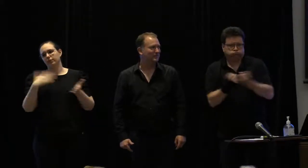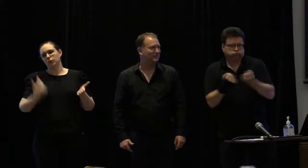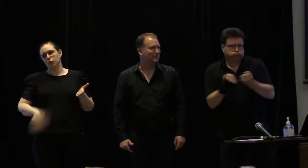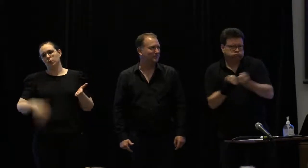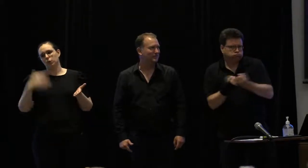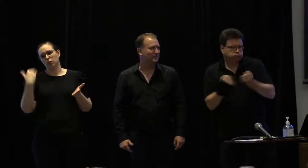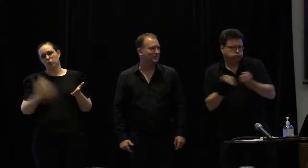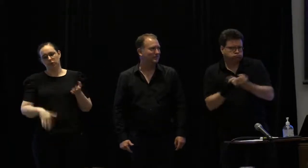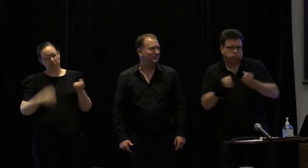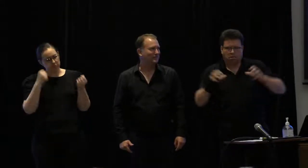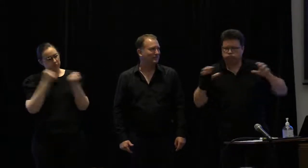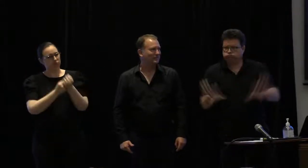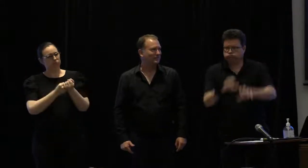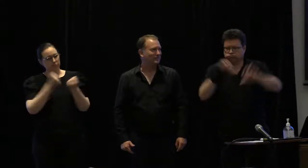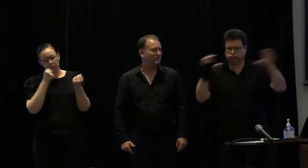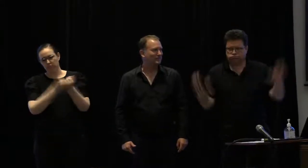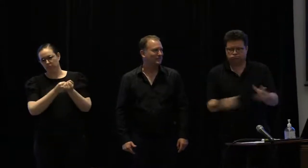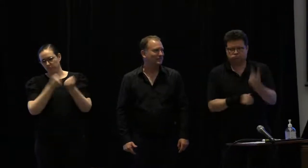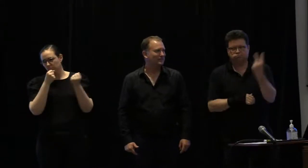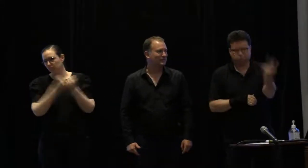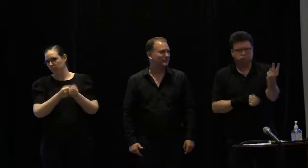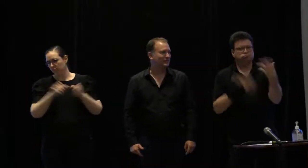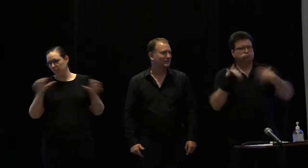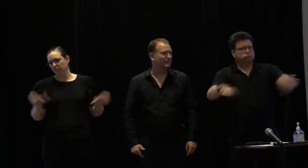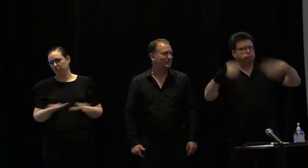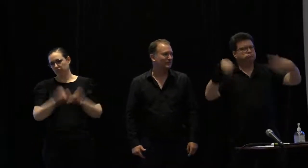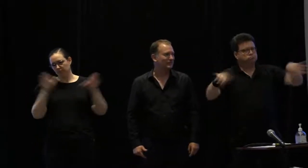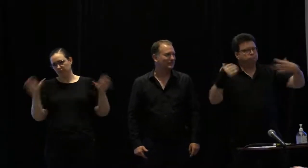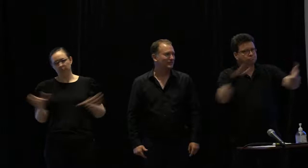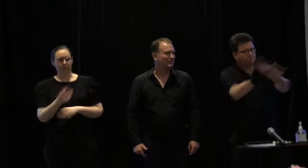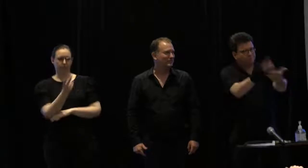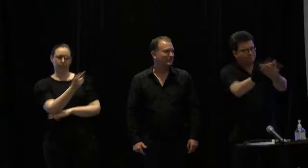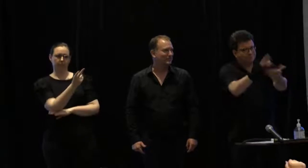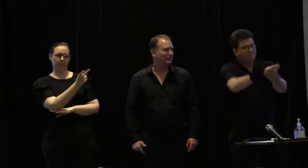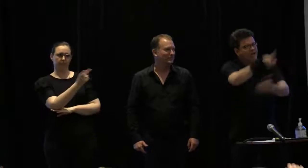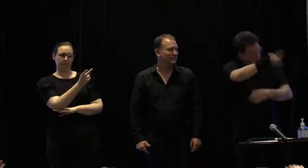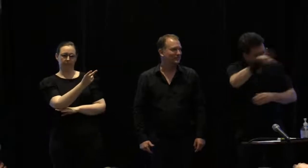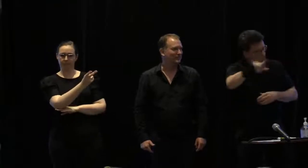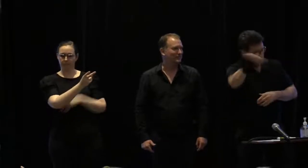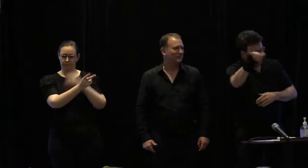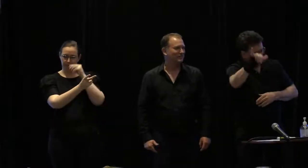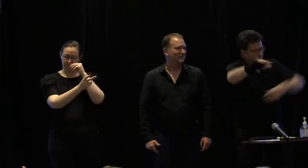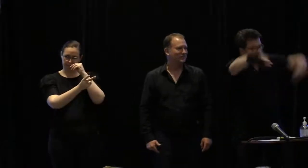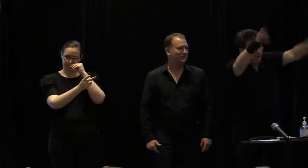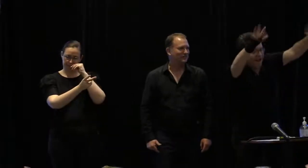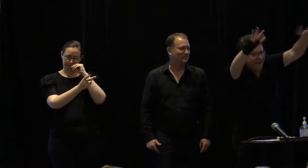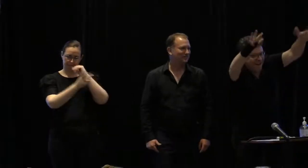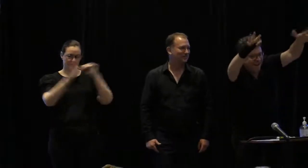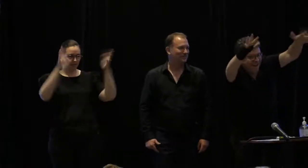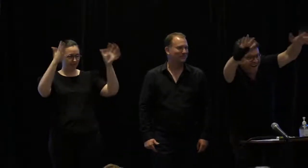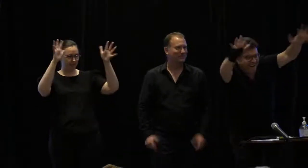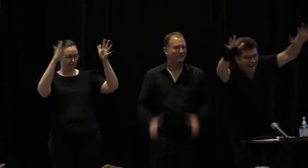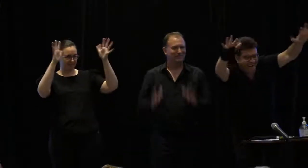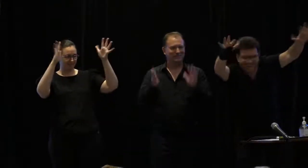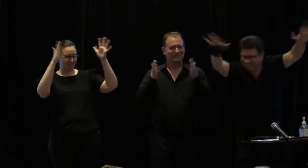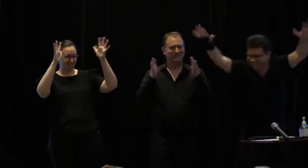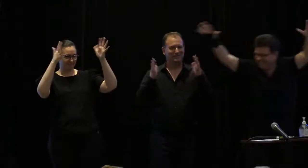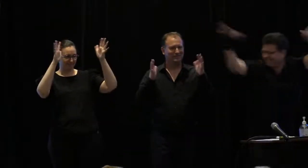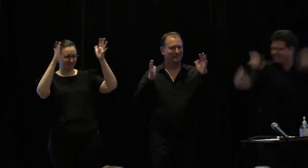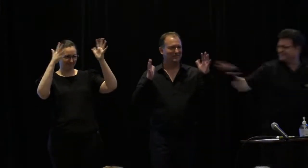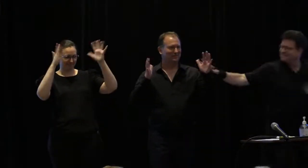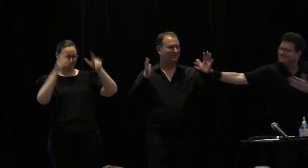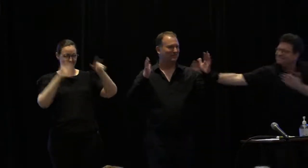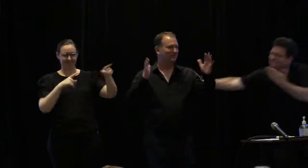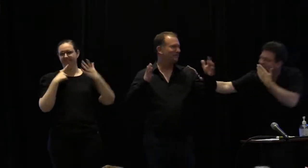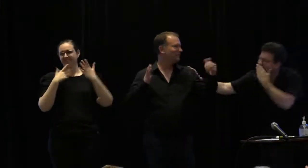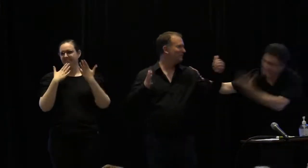Henry wouldn't be anywhere without Leonore. A good wife backing him up on all of his work. So